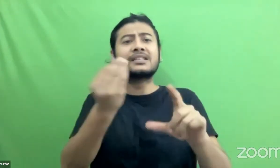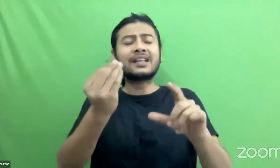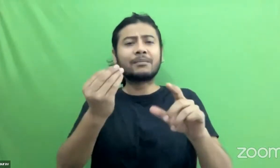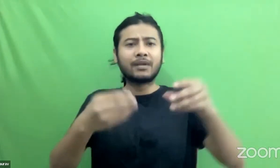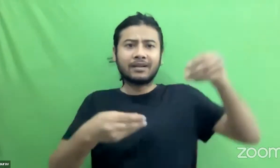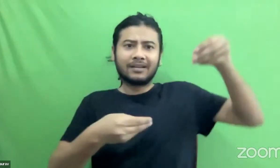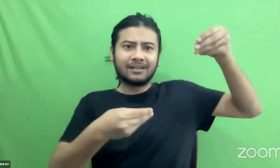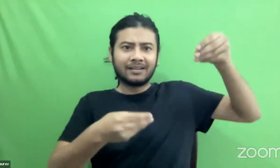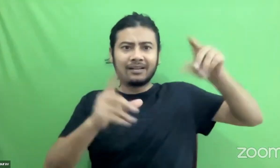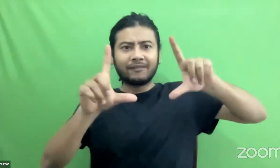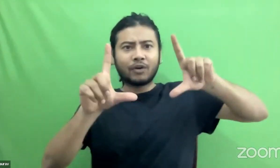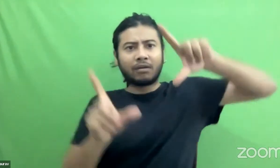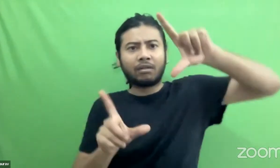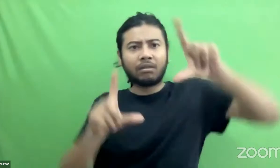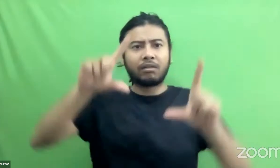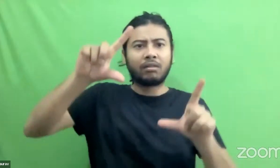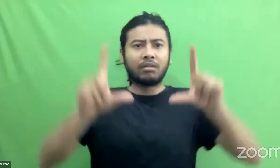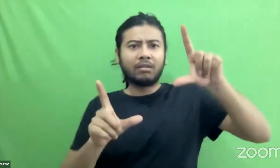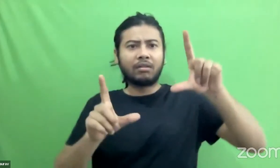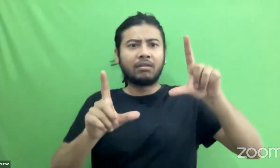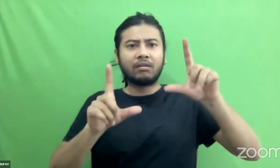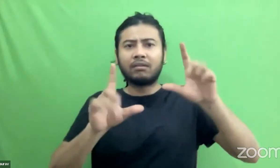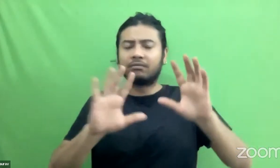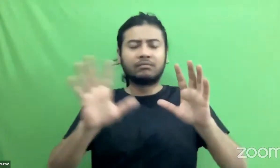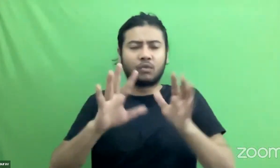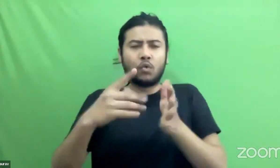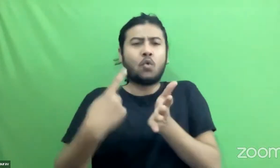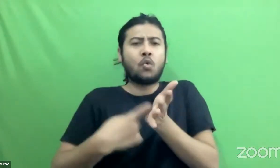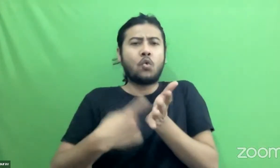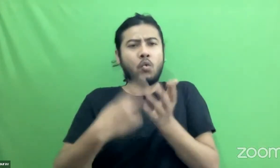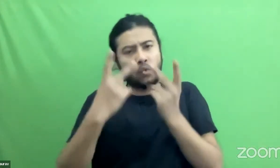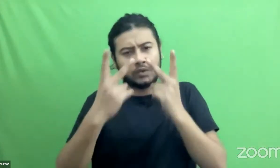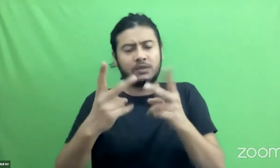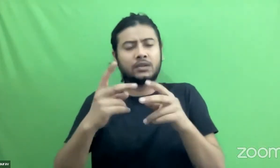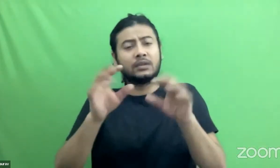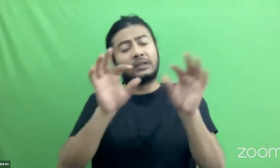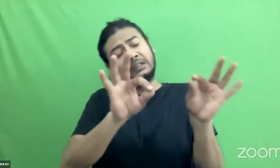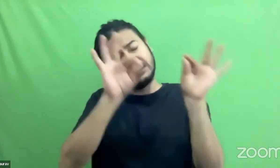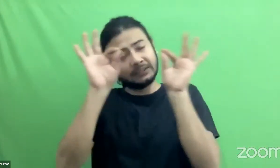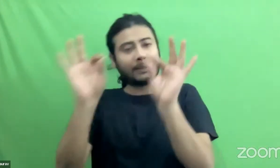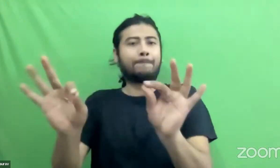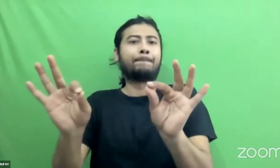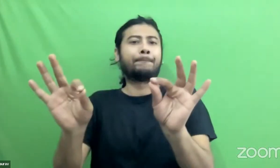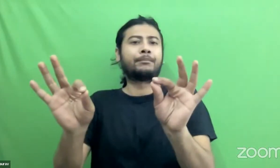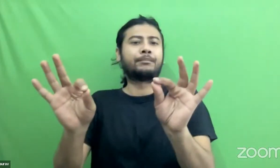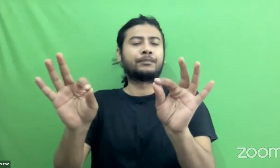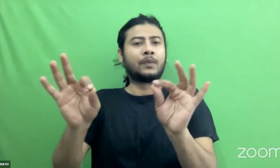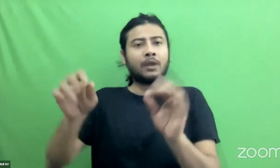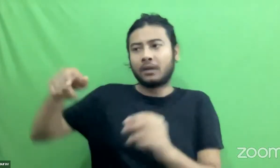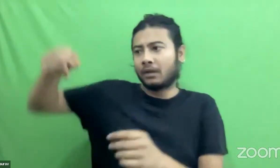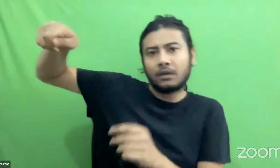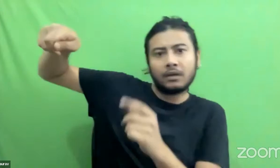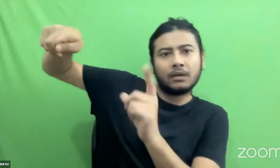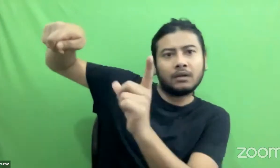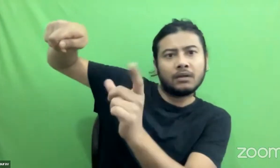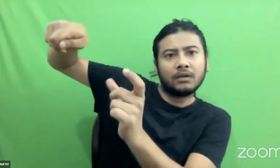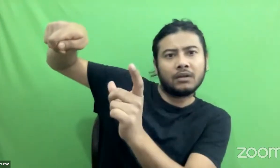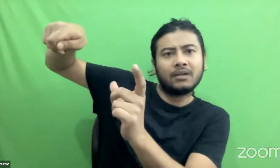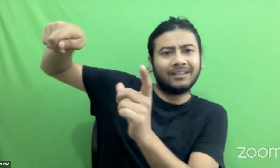I want the format to be like this. So some people have said they are holding the picture in their hand. They are perfectly all right.